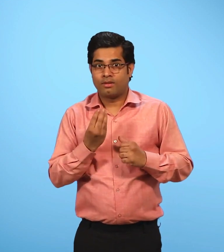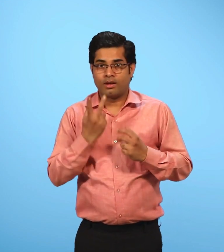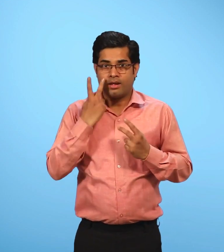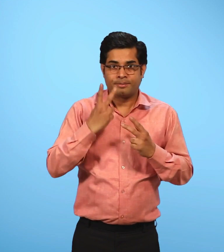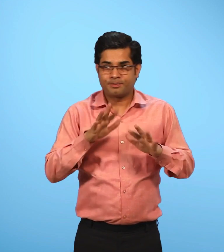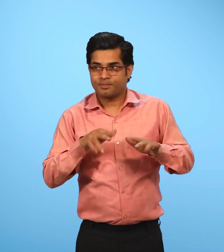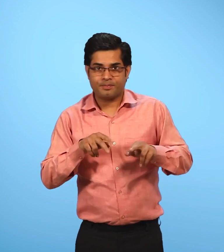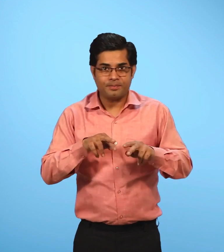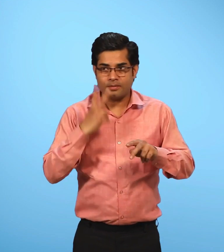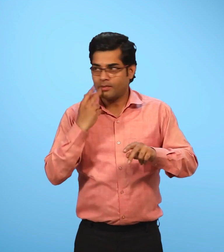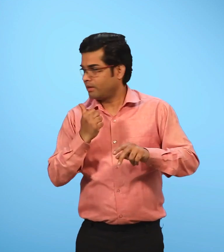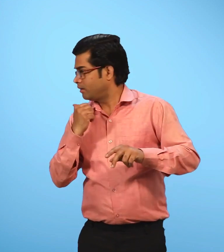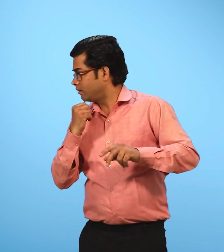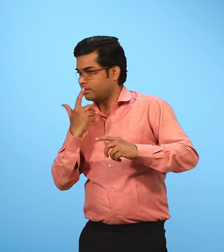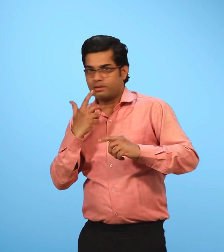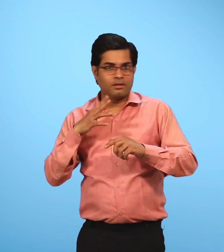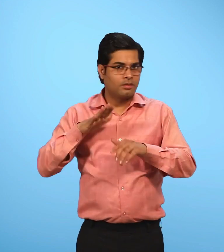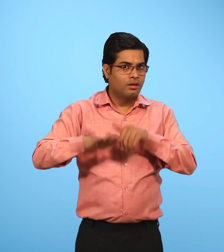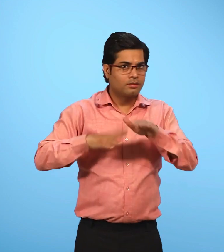But even now, as I went forward,